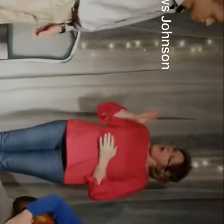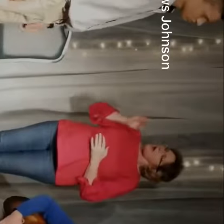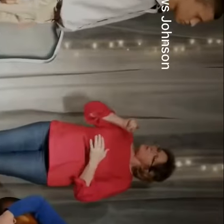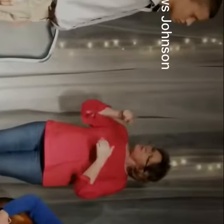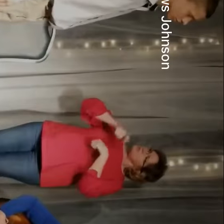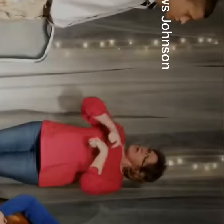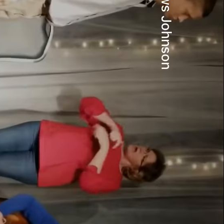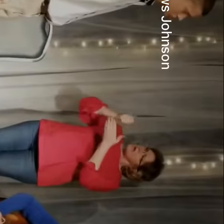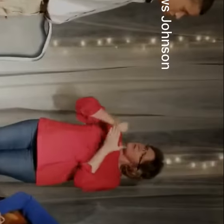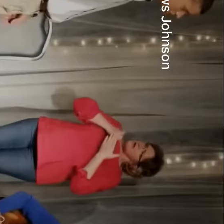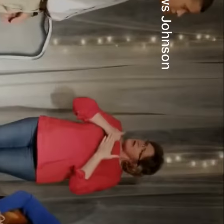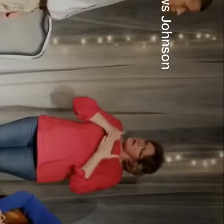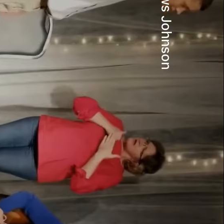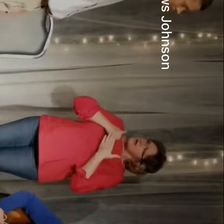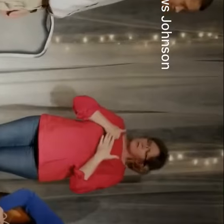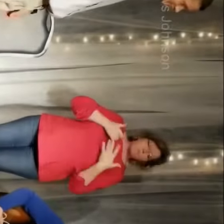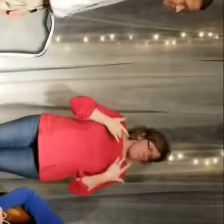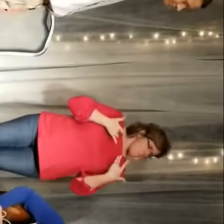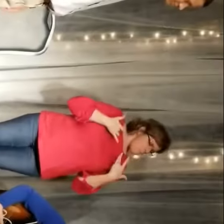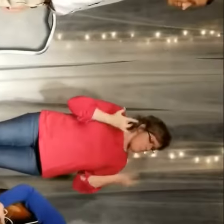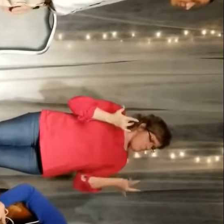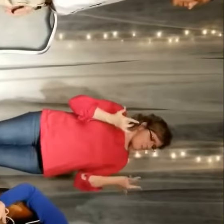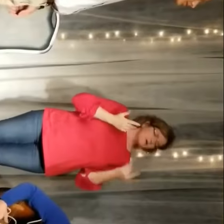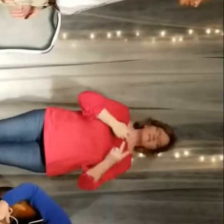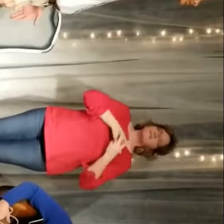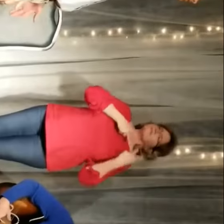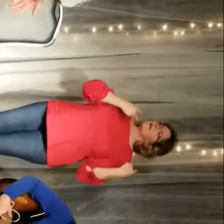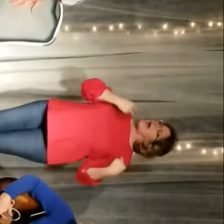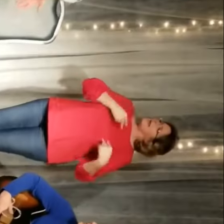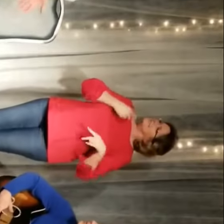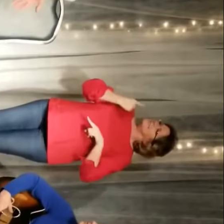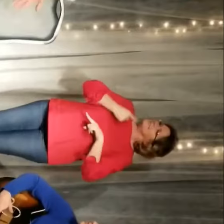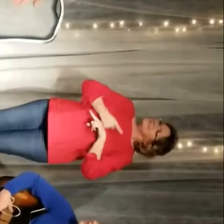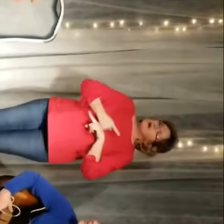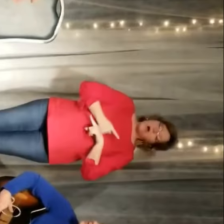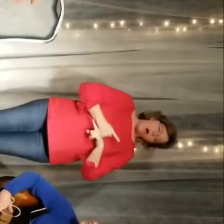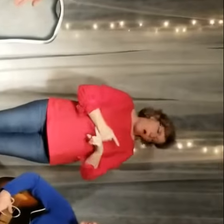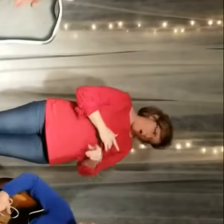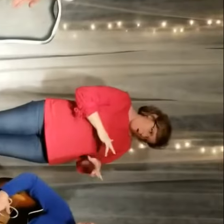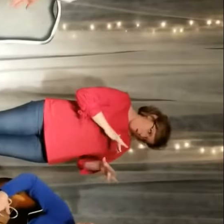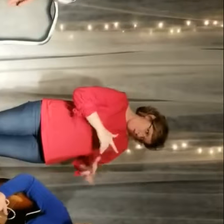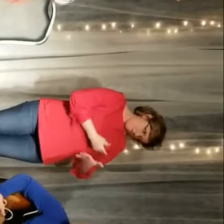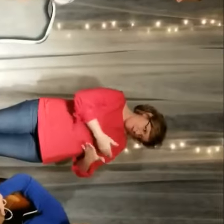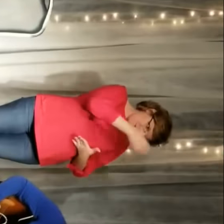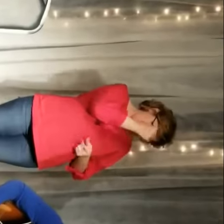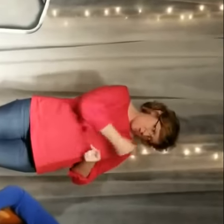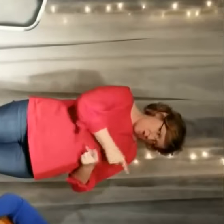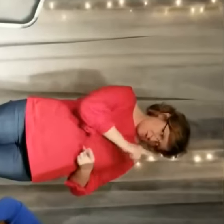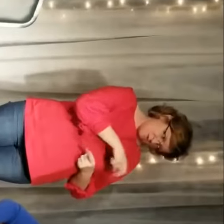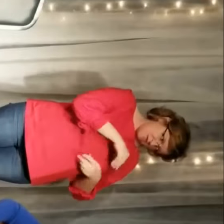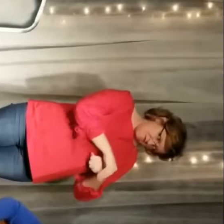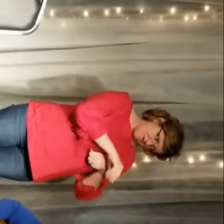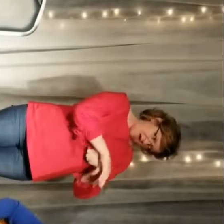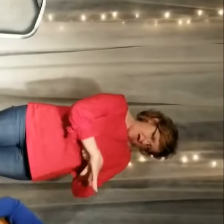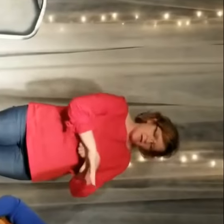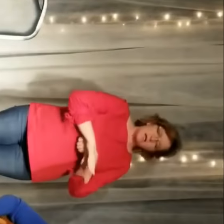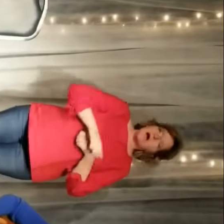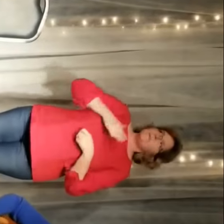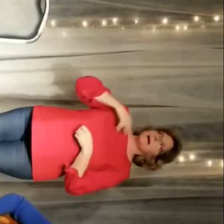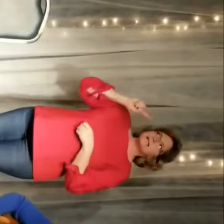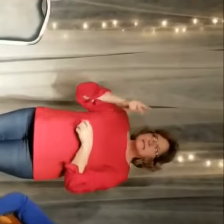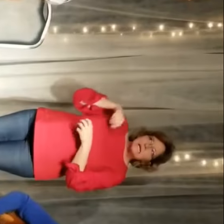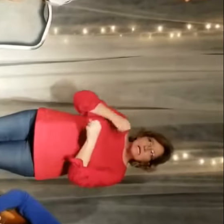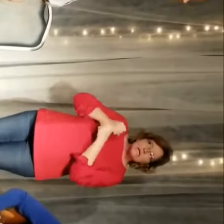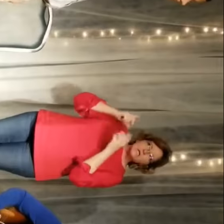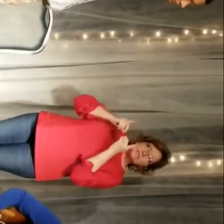You got a minute? Sure. What's going on? Valentine's Day. Aw, baby brother needs some love advice. So this is my second year with